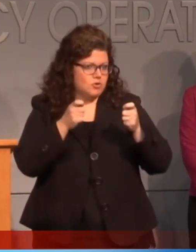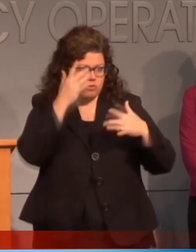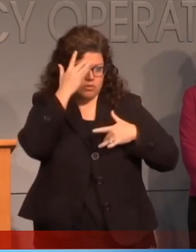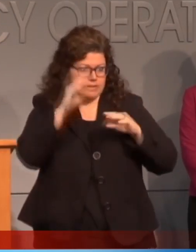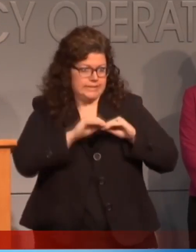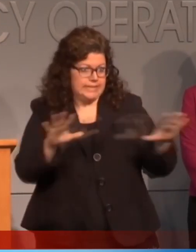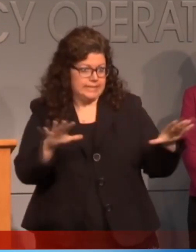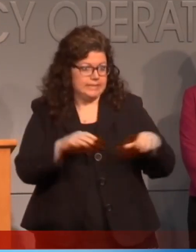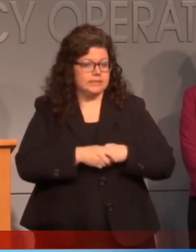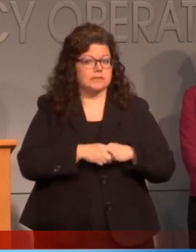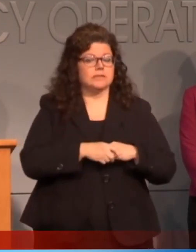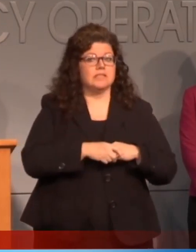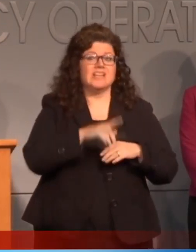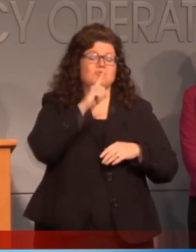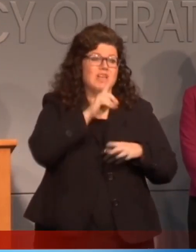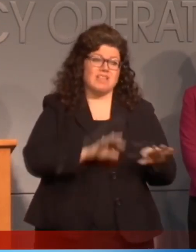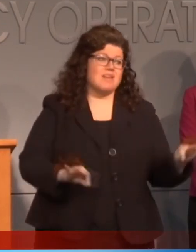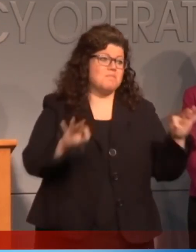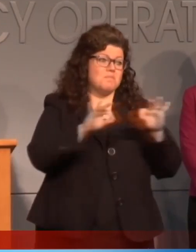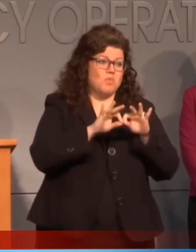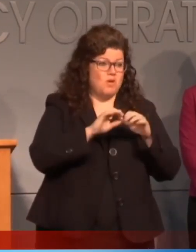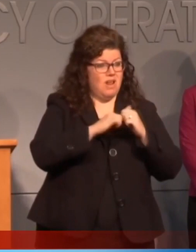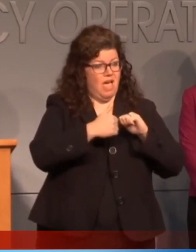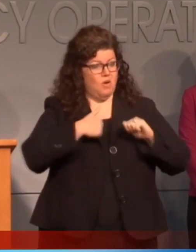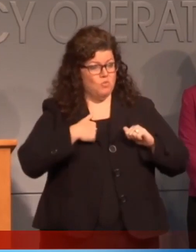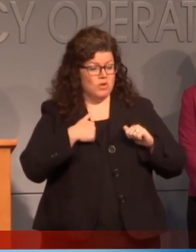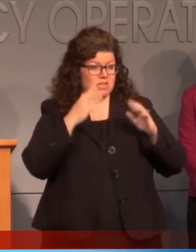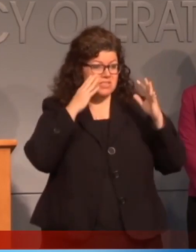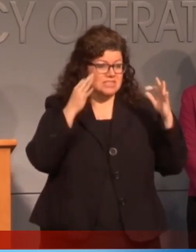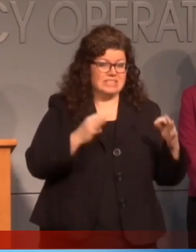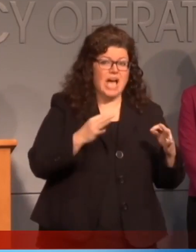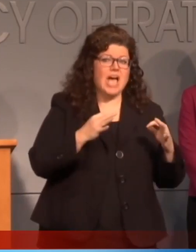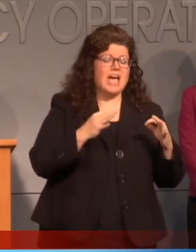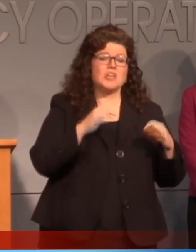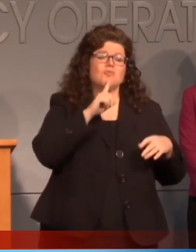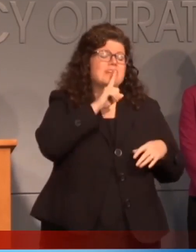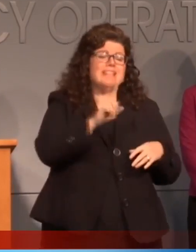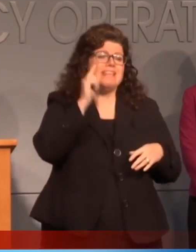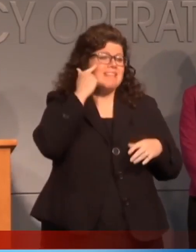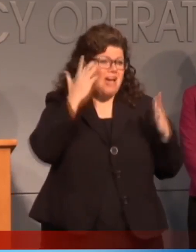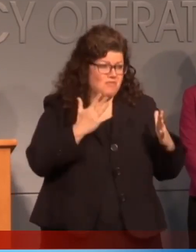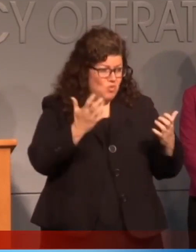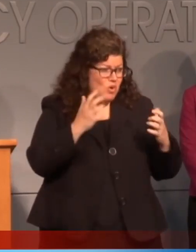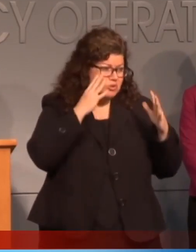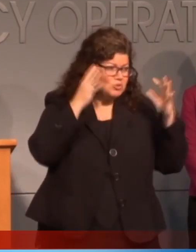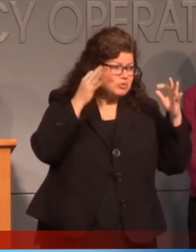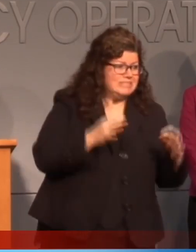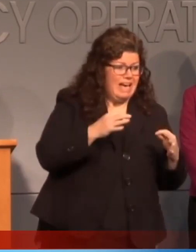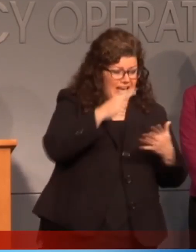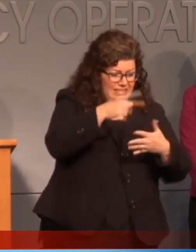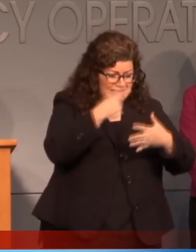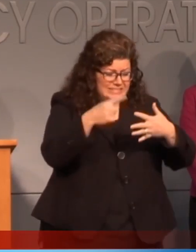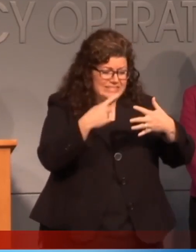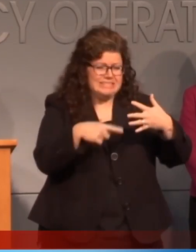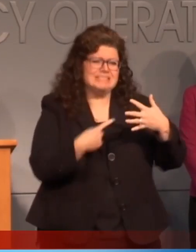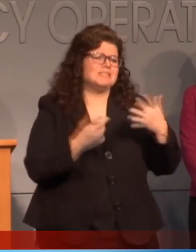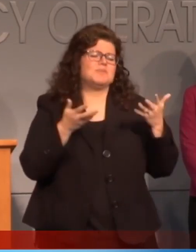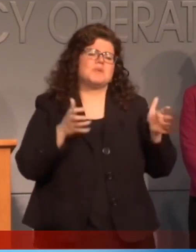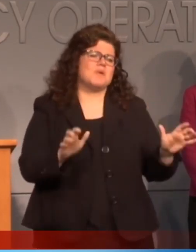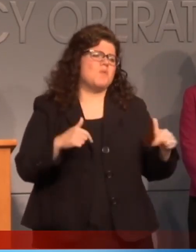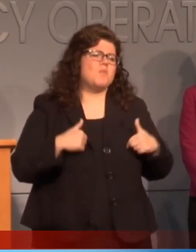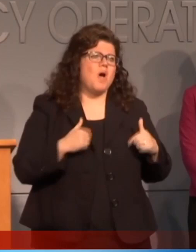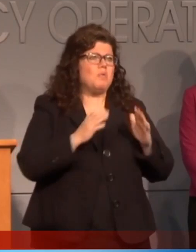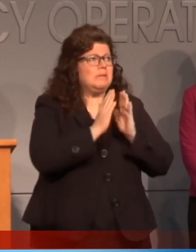death decisions that government leaders pray that we never have to make. But when these decisions